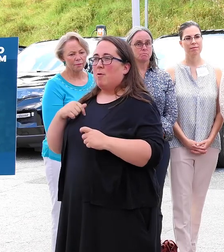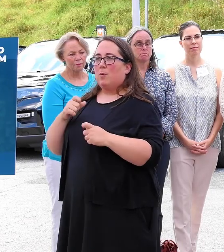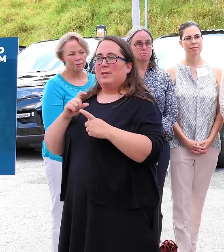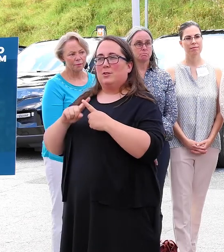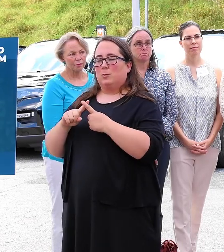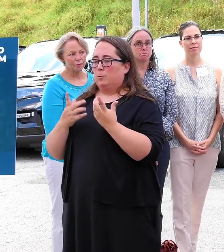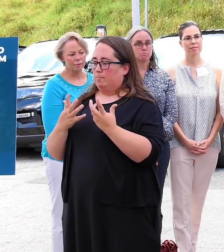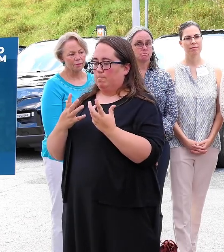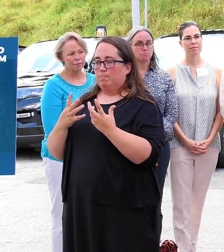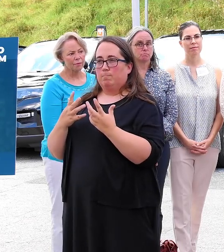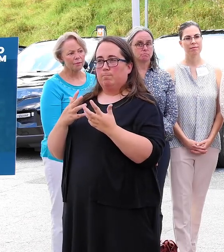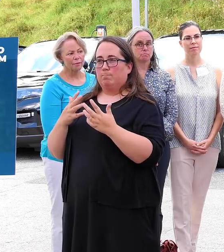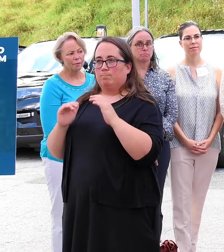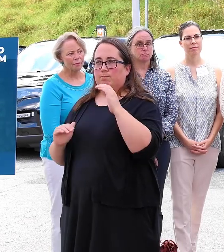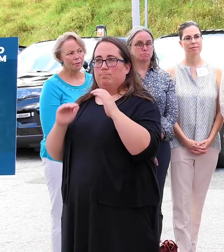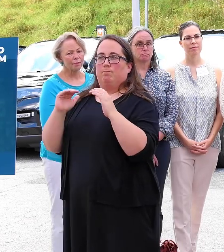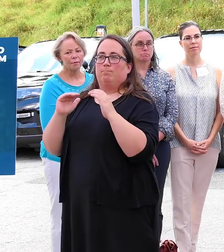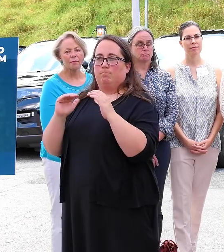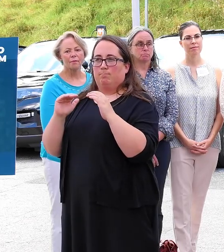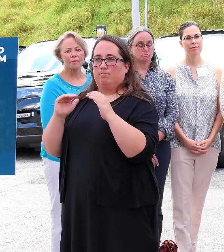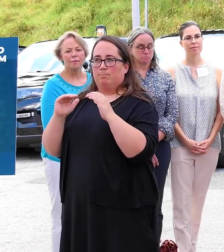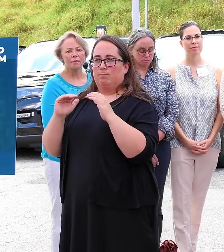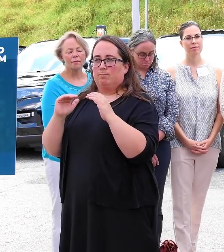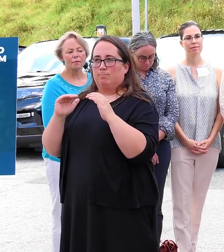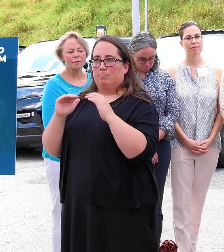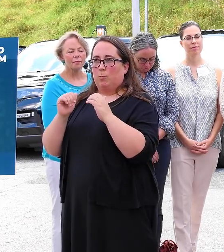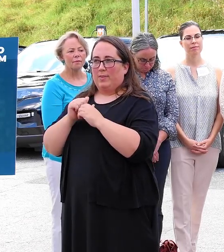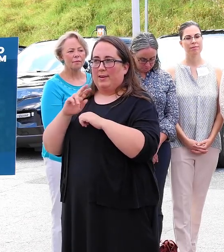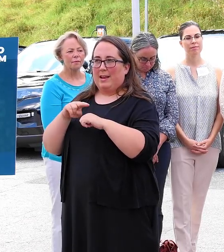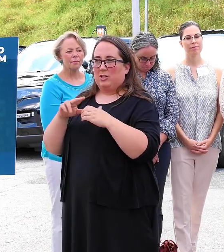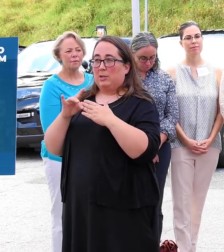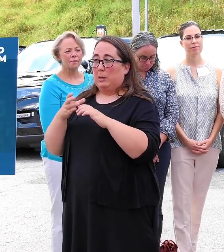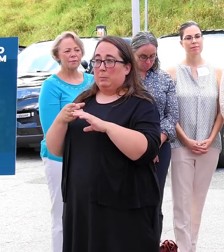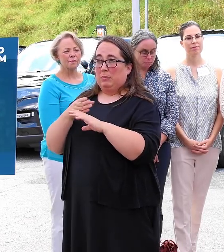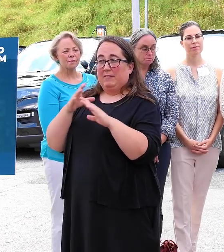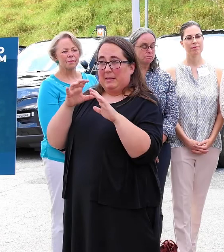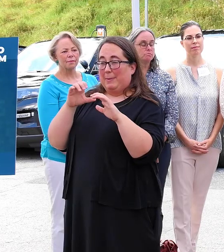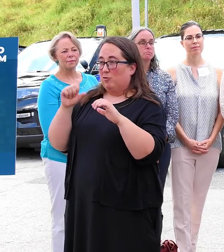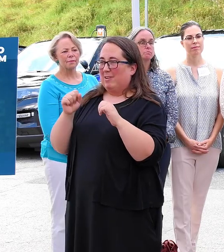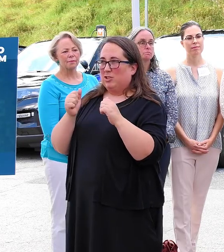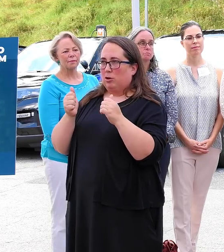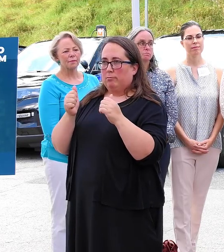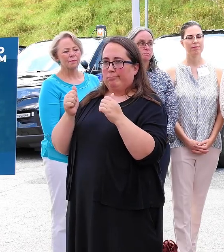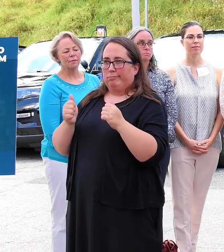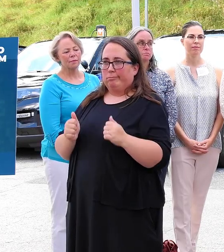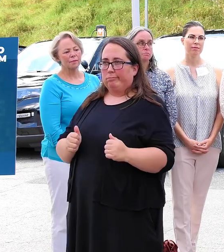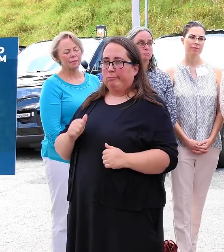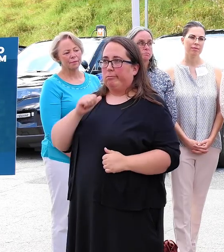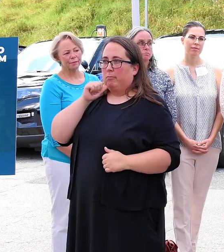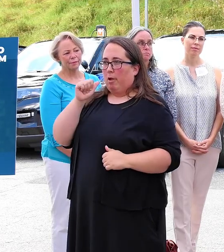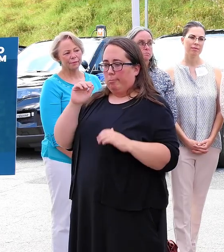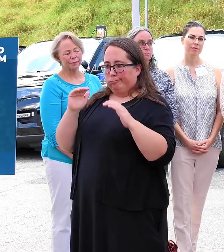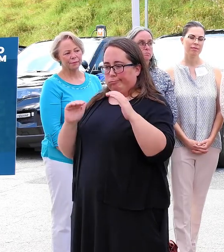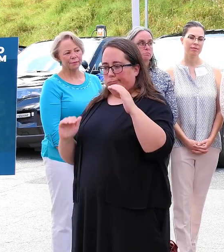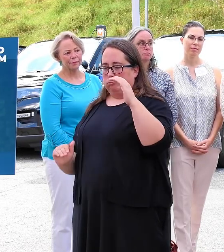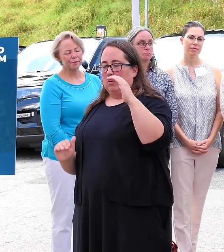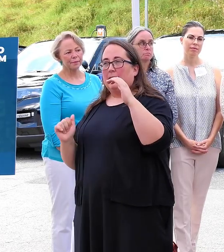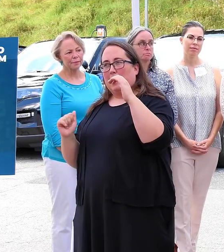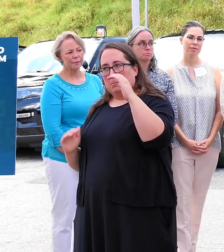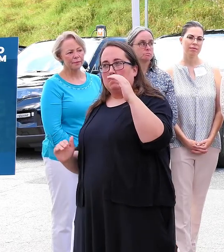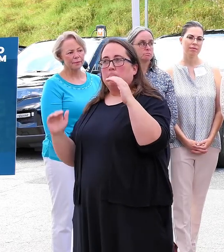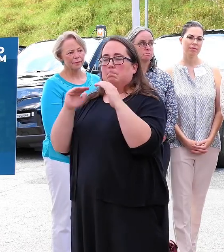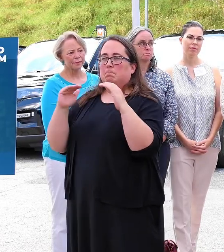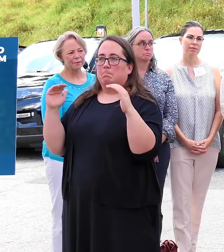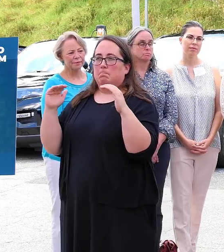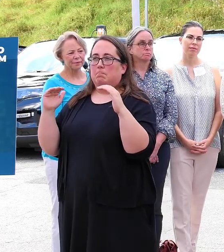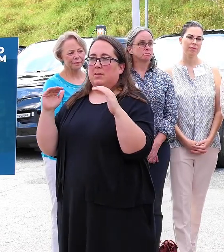fill a void in national leadership that had eroded under the previous administration, so we committed to meeting the environmental